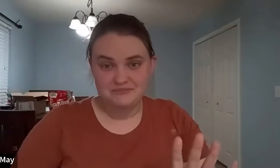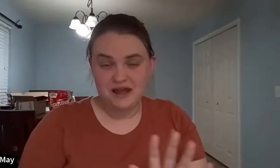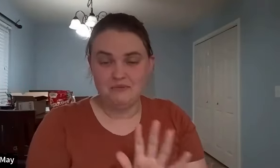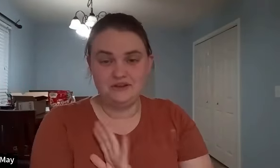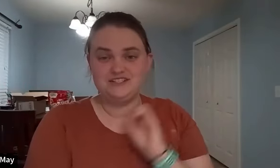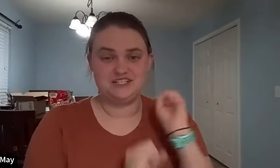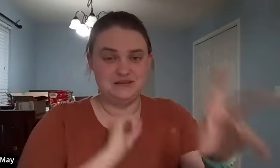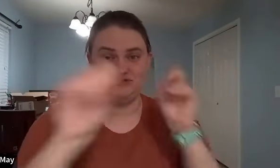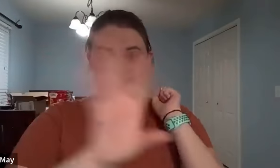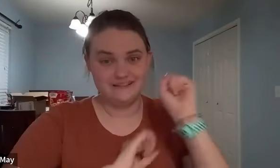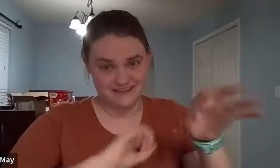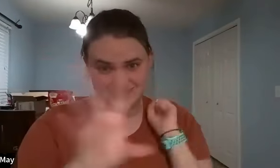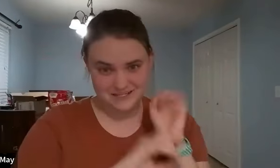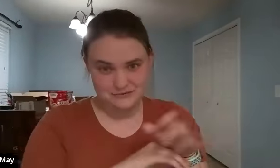I will not just keep throwing signs at you.